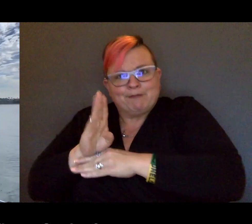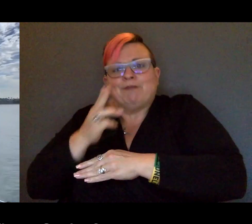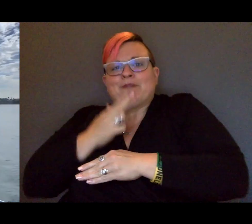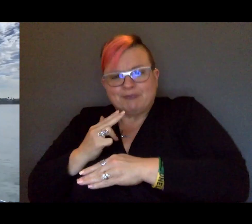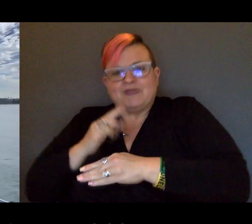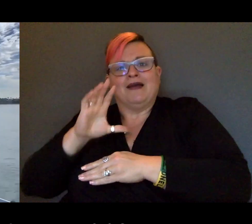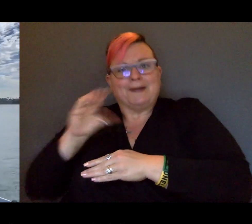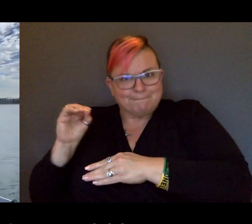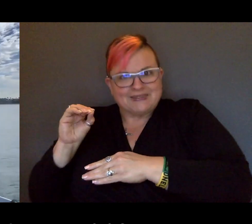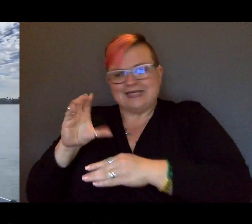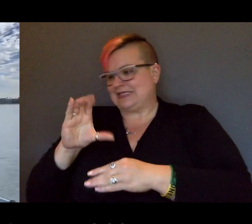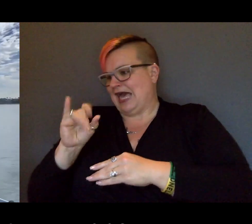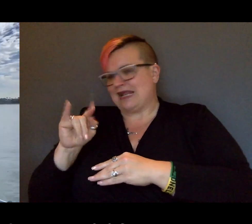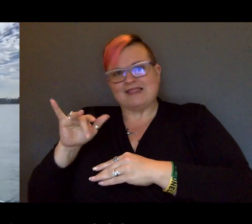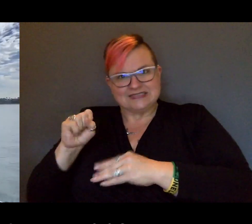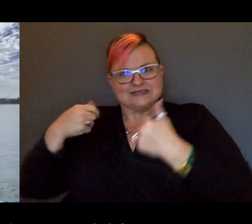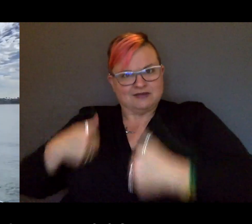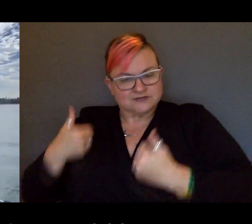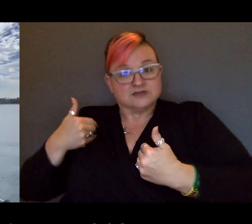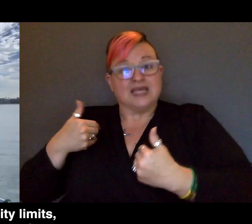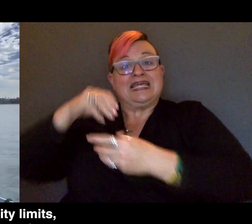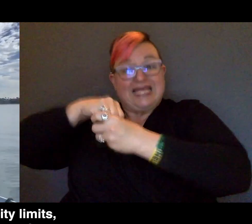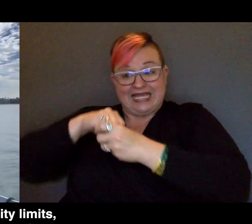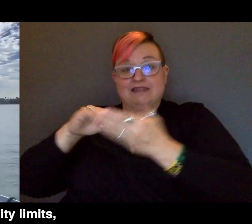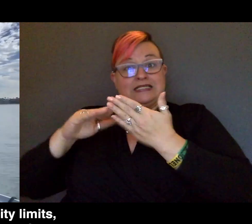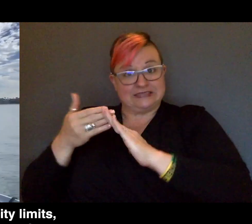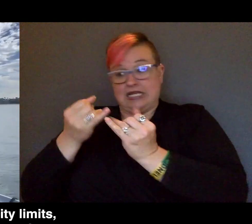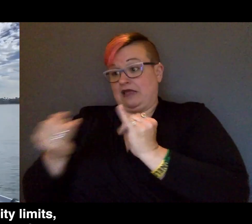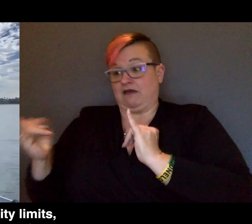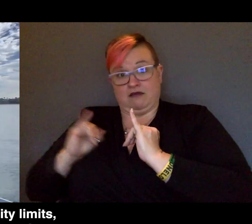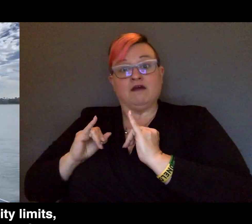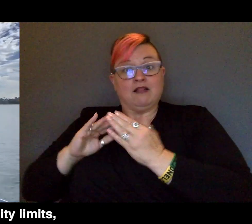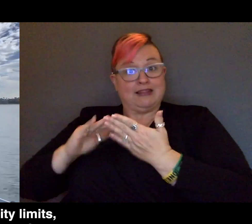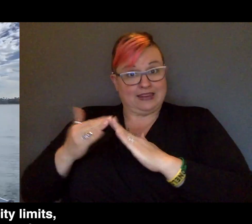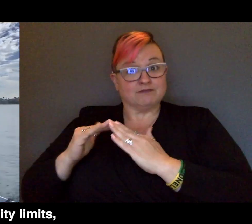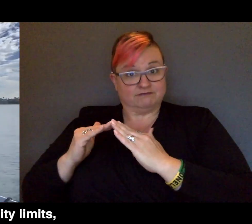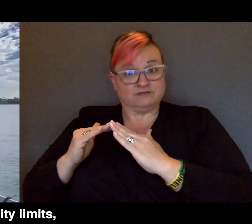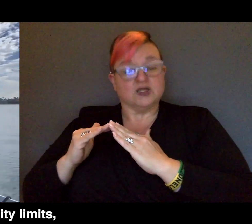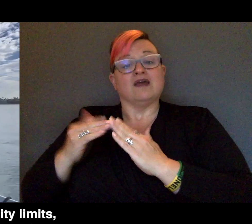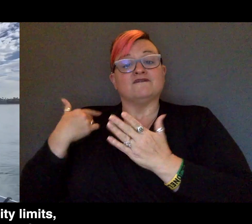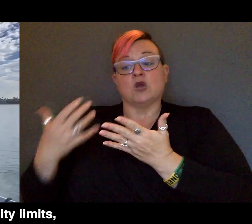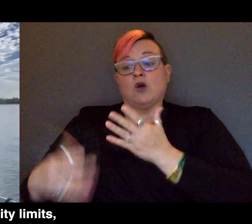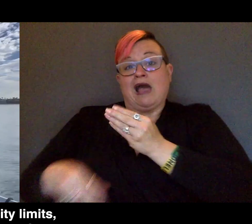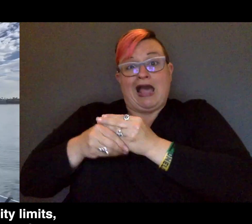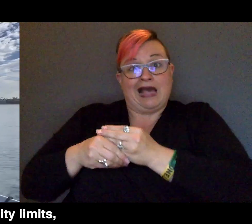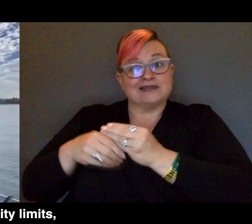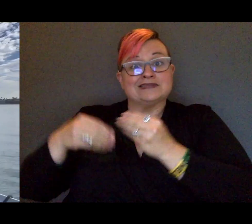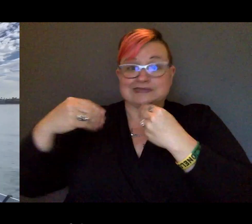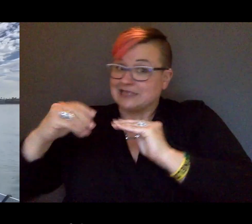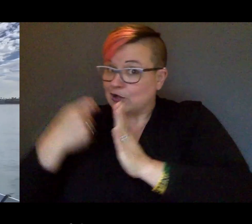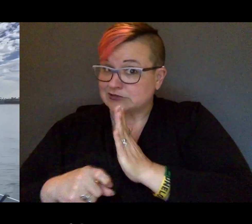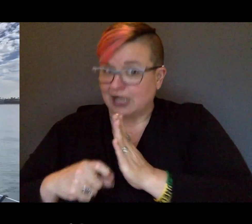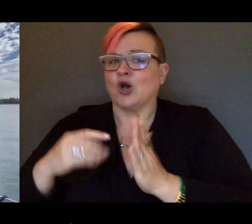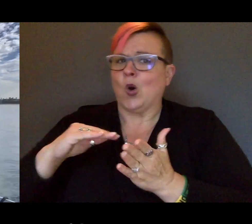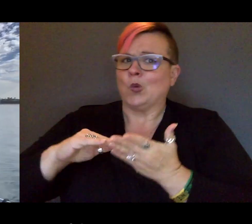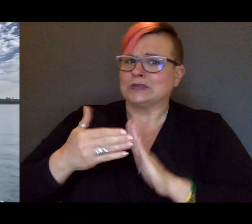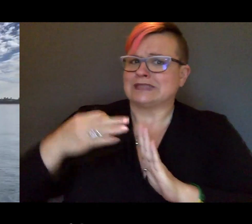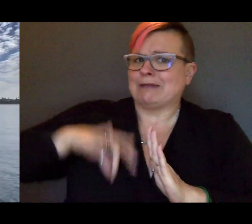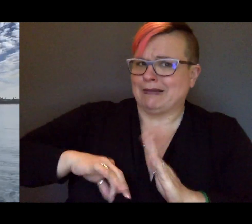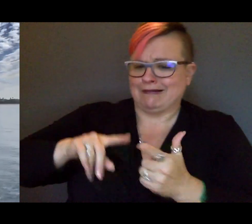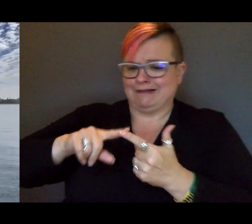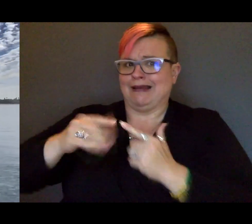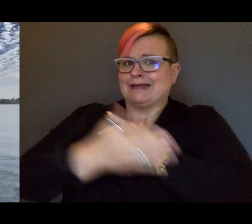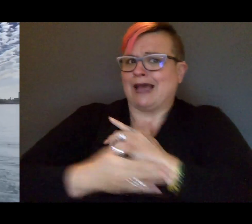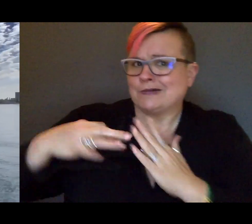us, Catalyst? You want to hear another crazy statistic? Within city limits, if you add up sales tax, which the city gets some of